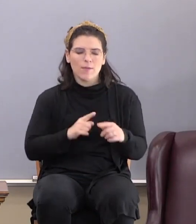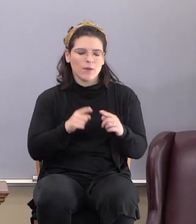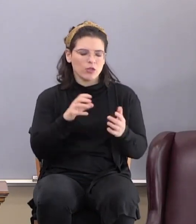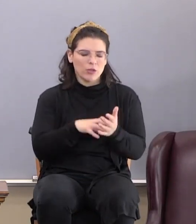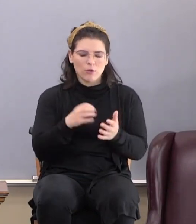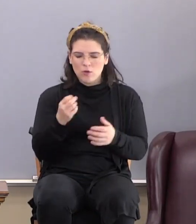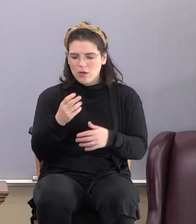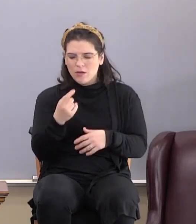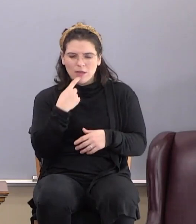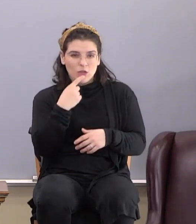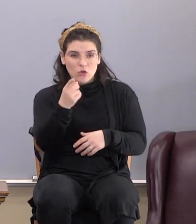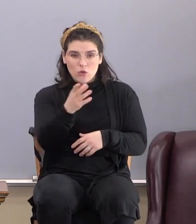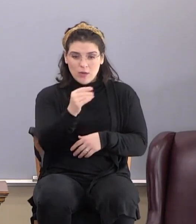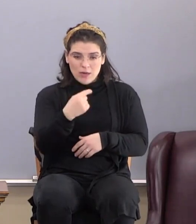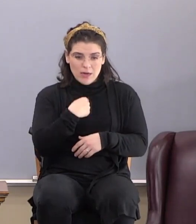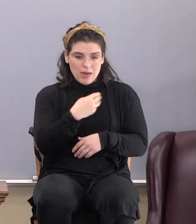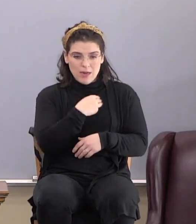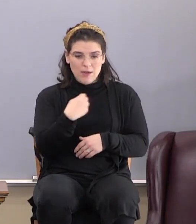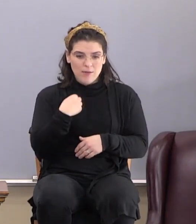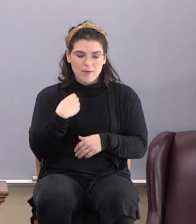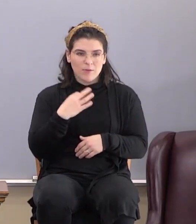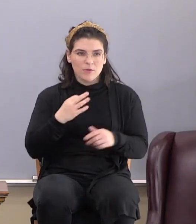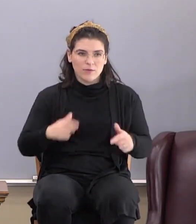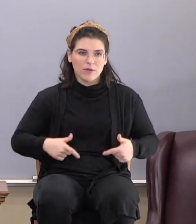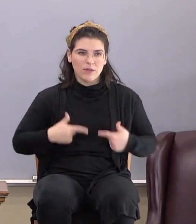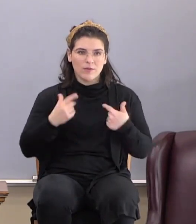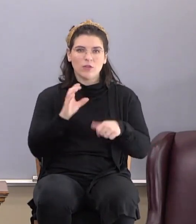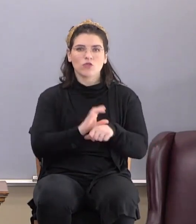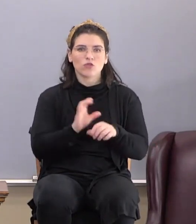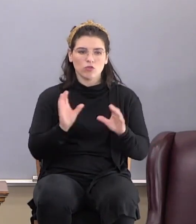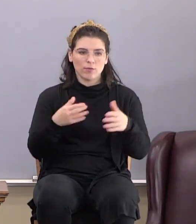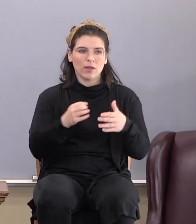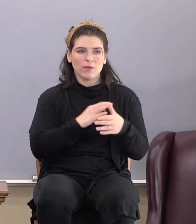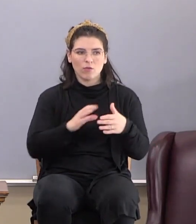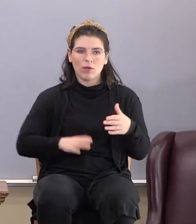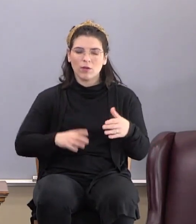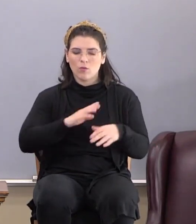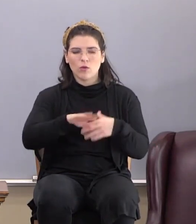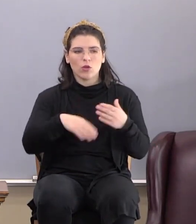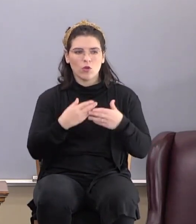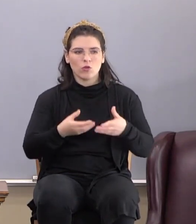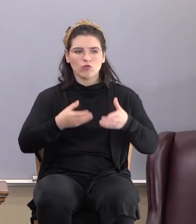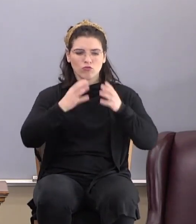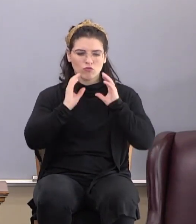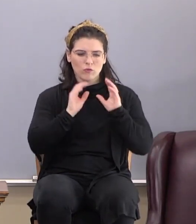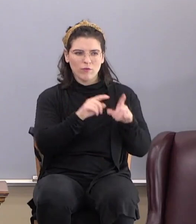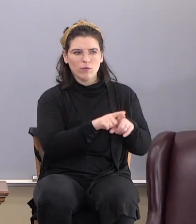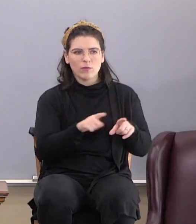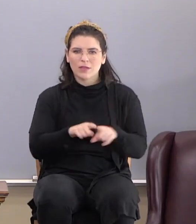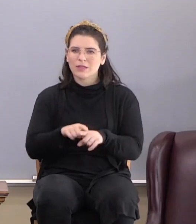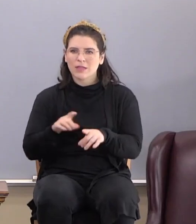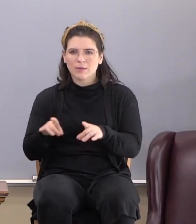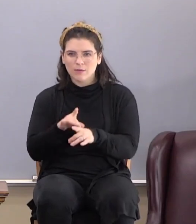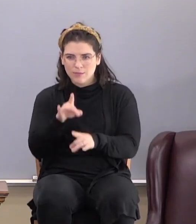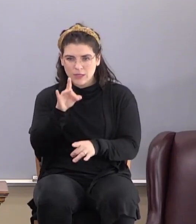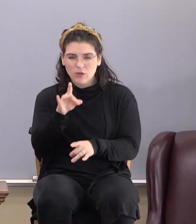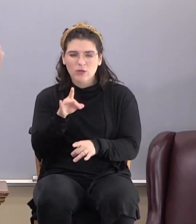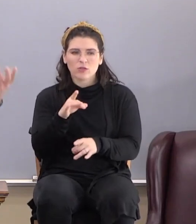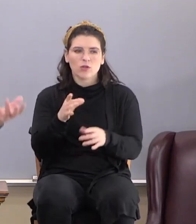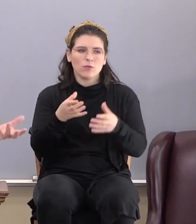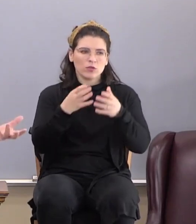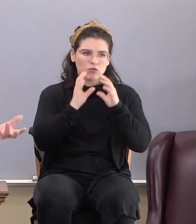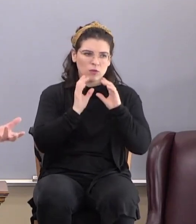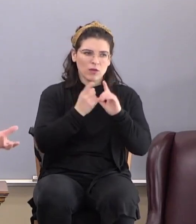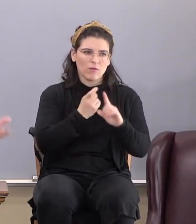he says, you and I, as members of the living church, the body of Christ, we all drink from the same Spirit. So are we drinking